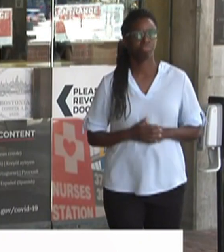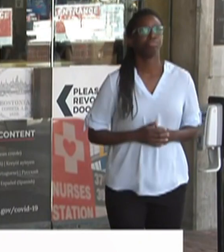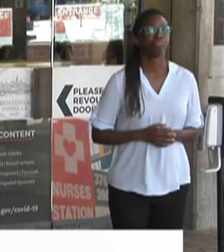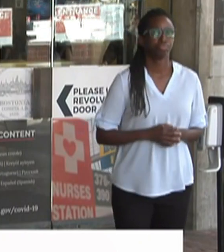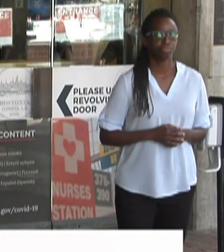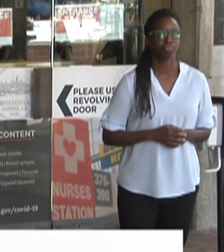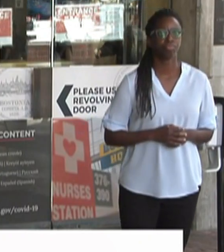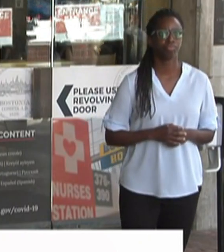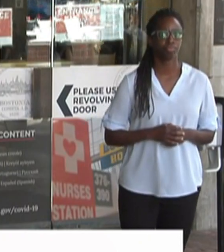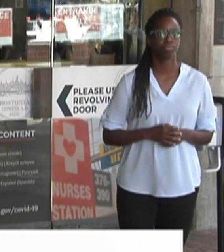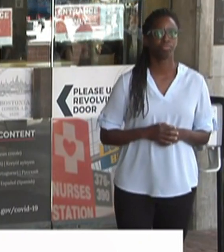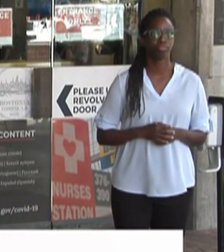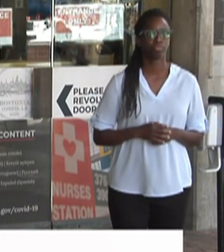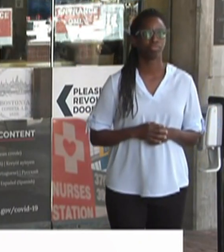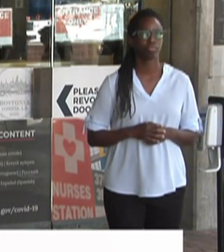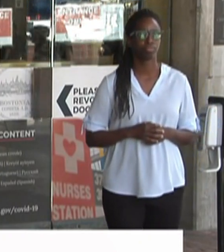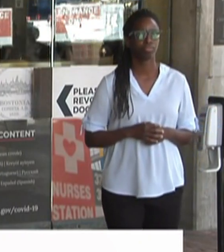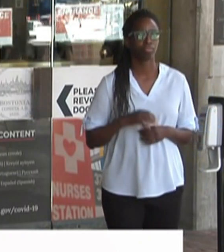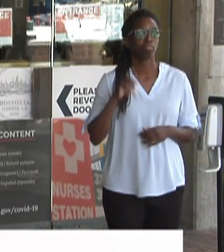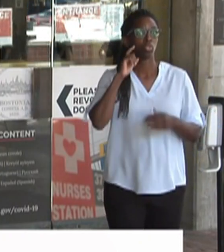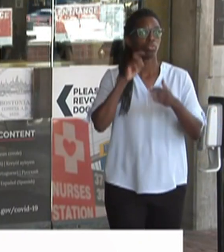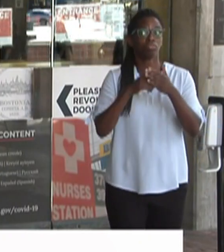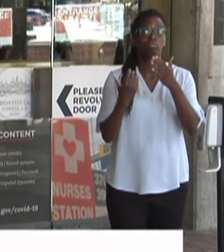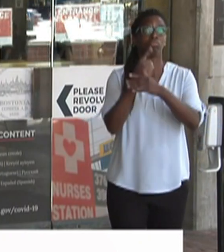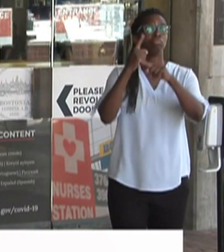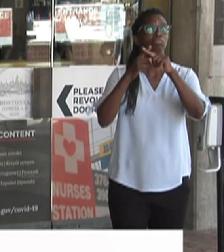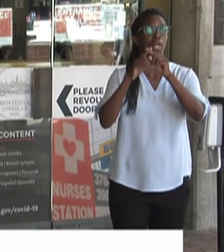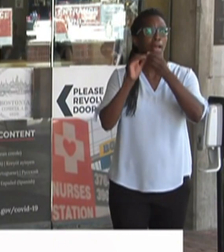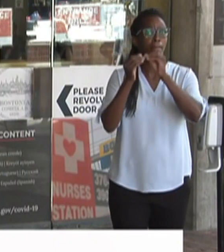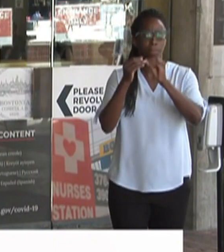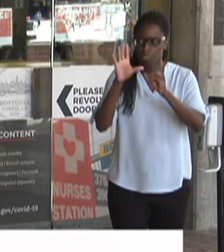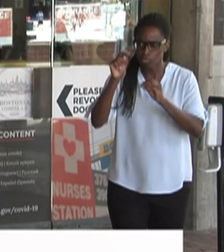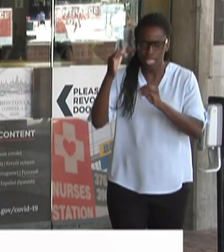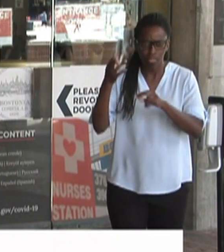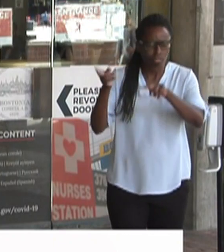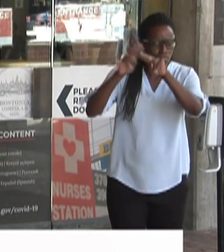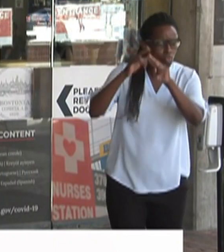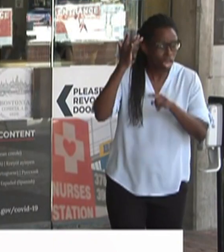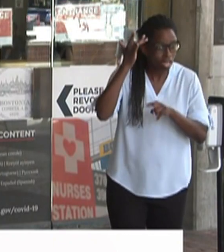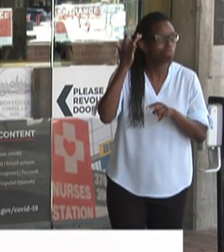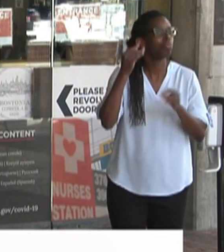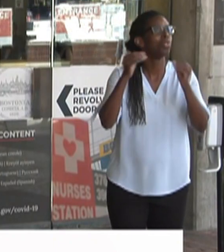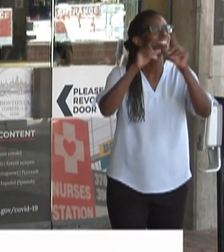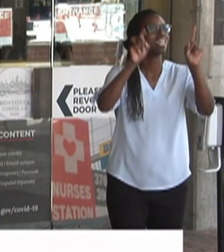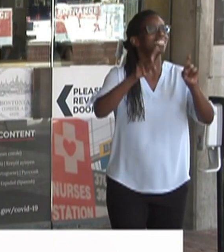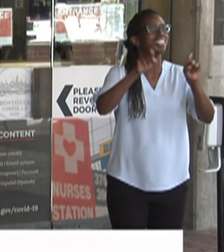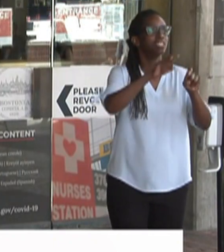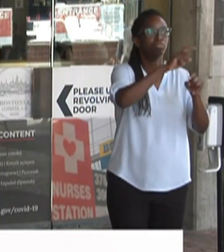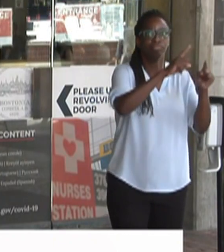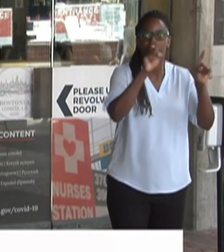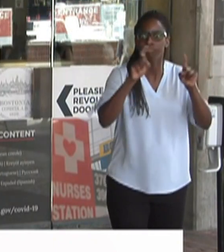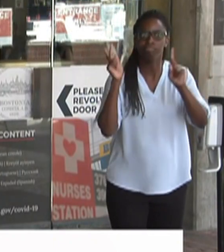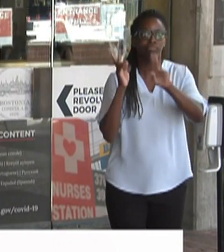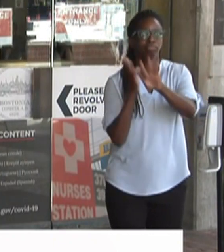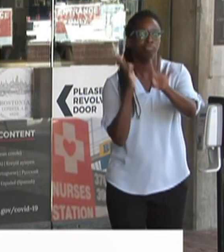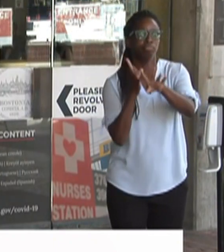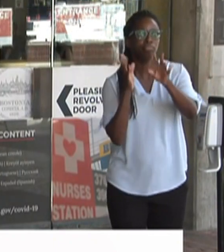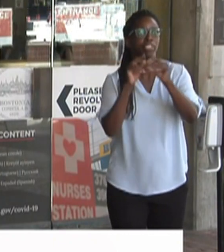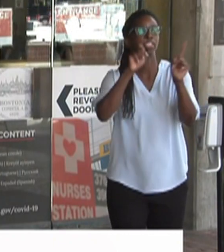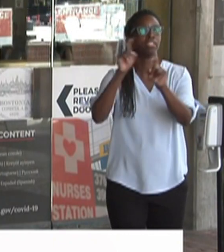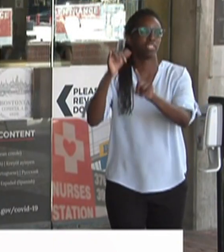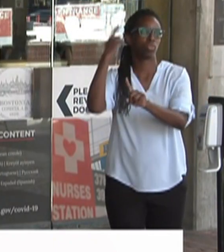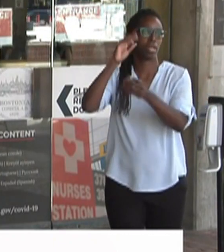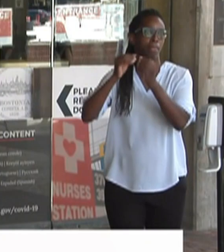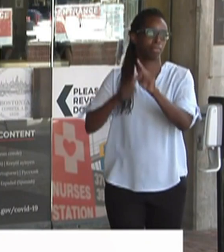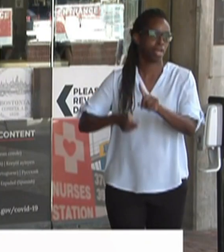weeks are due to, in part, significant increasing in testing that we've been doing. Last week, the number of tests in Boston went up again,